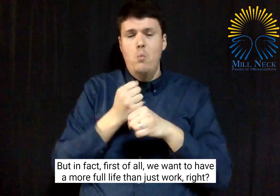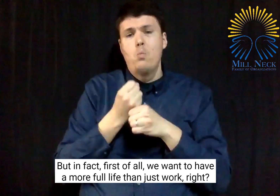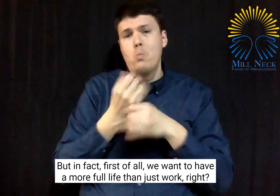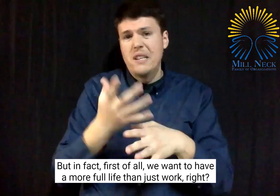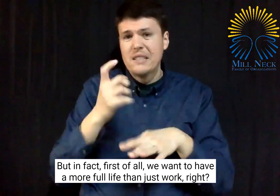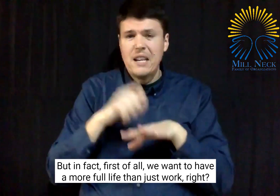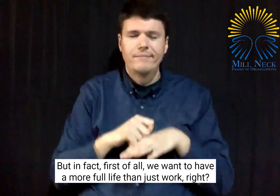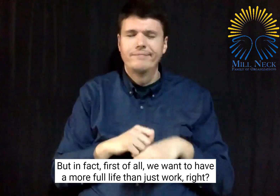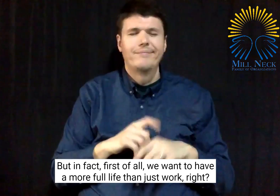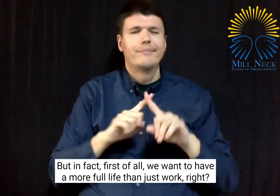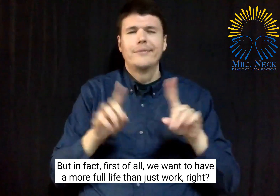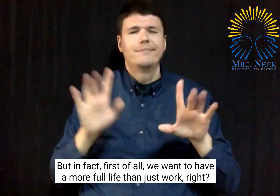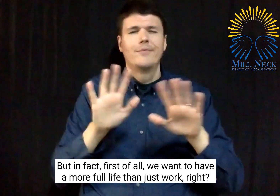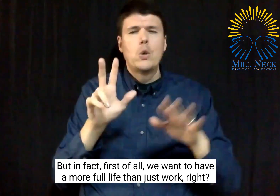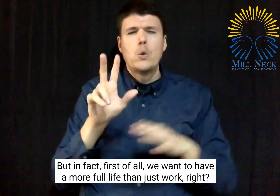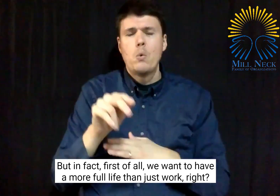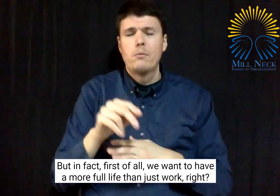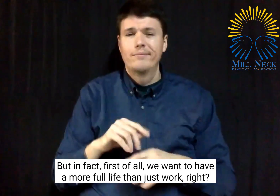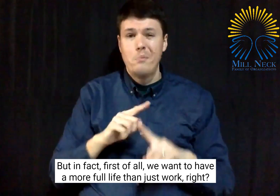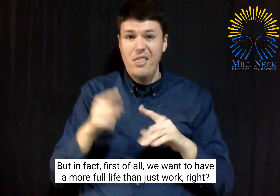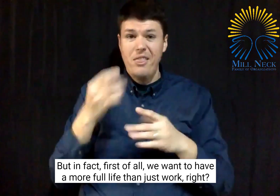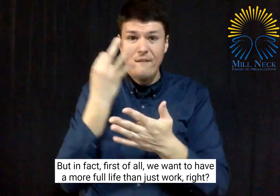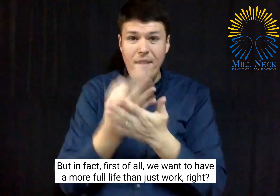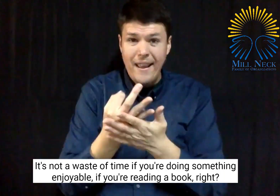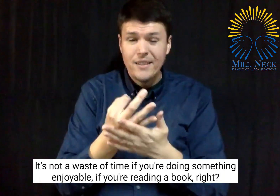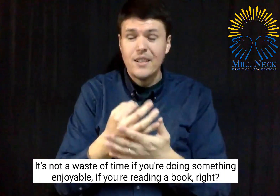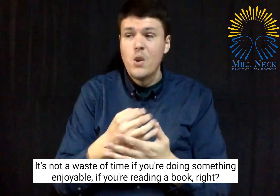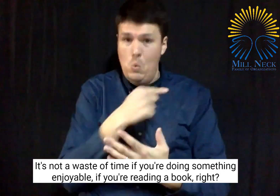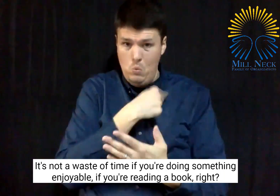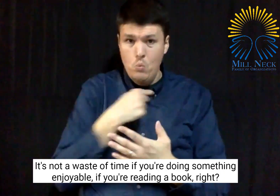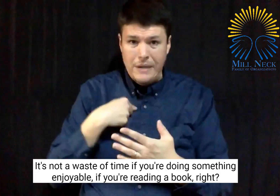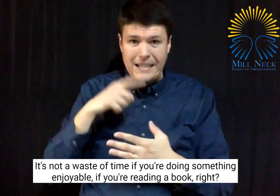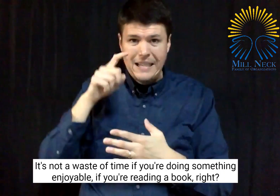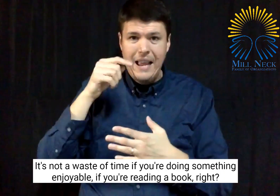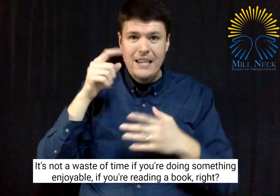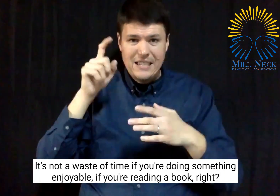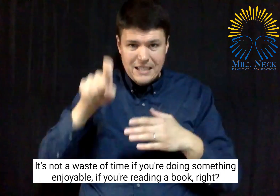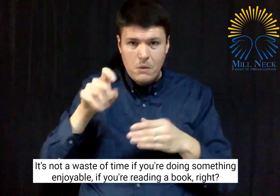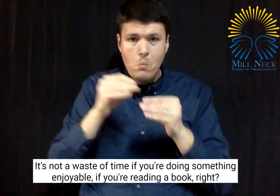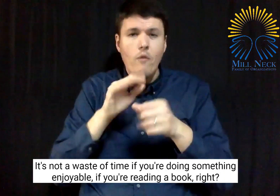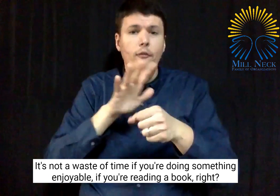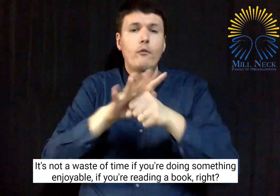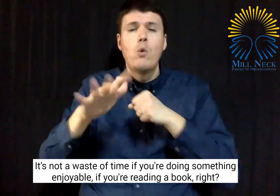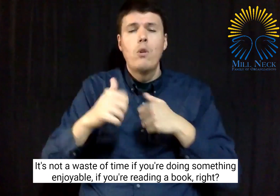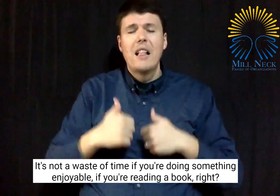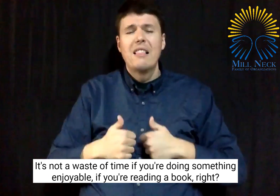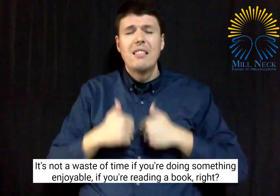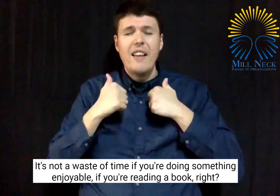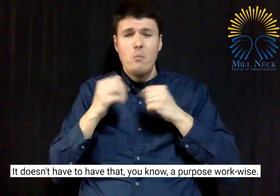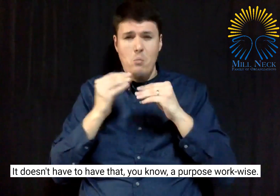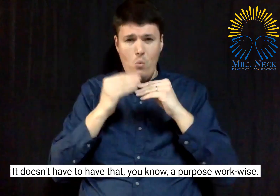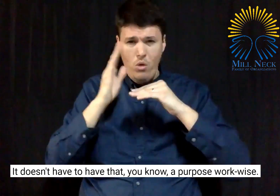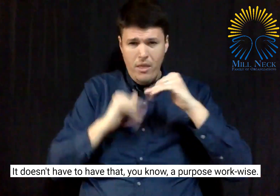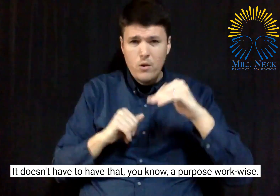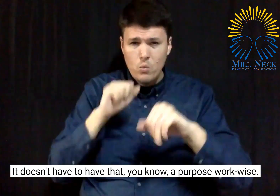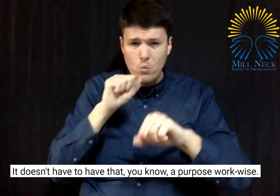we want to have a more full life than just work, right? It's not a waste of time if you're doing something enjoyable, if you're reading a book, right? It doesn't have to have that,